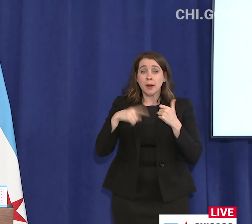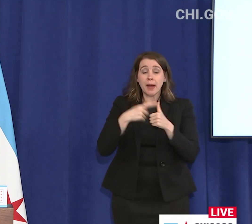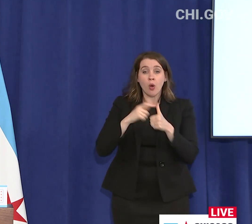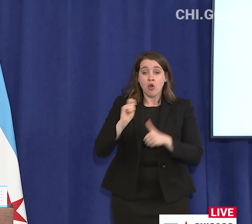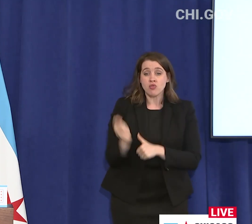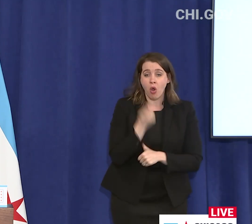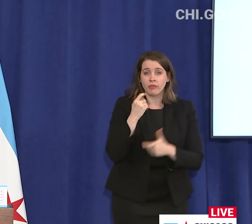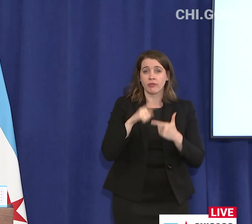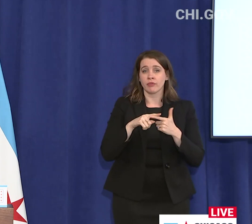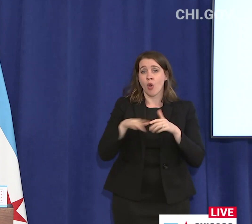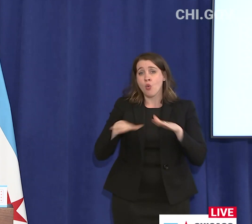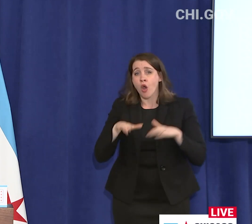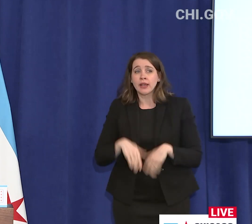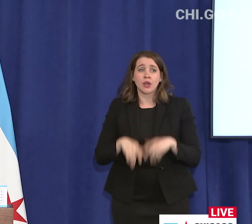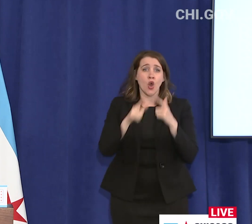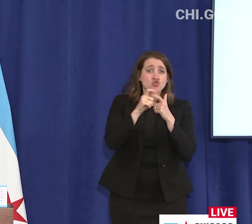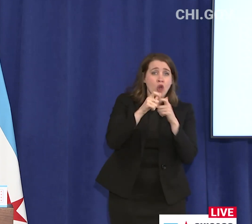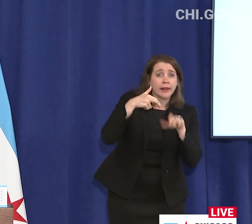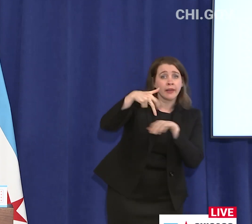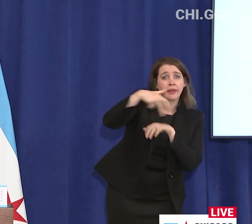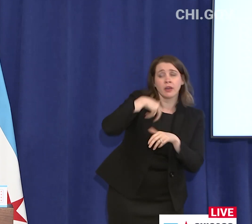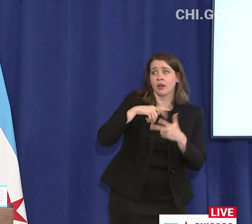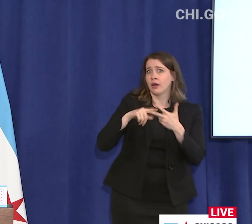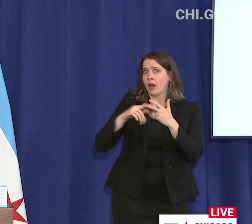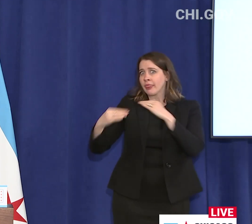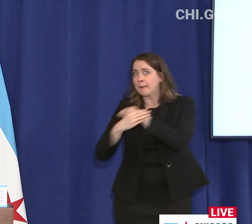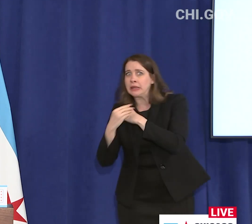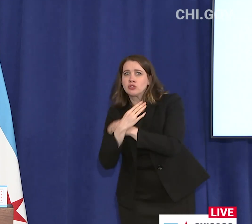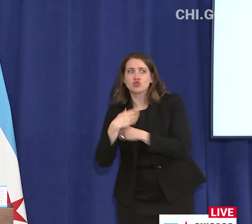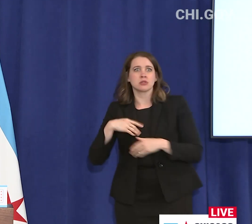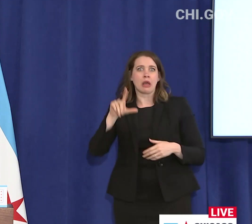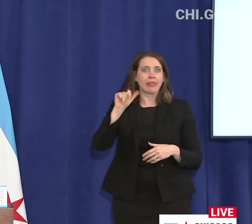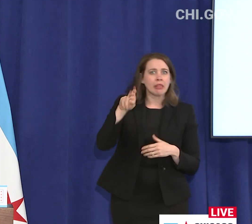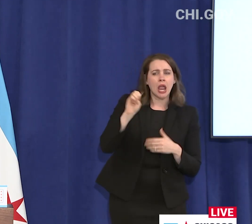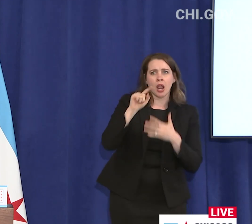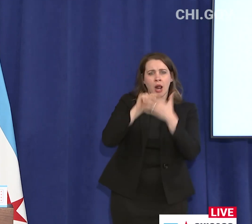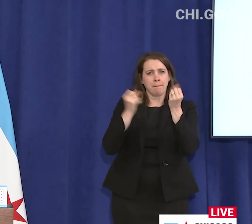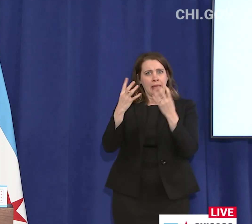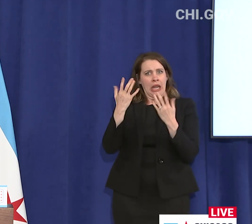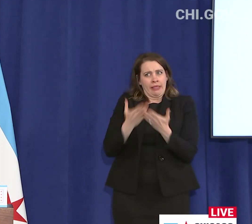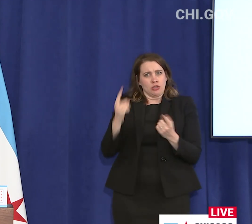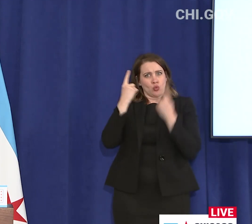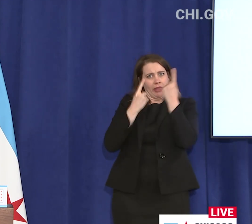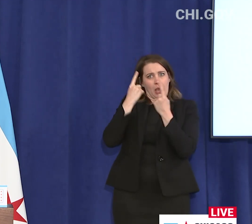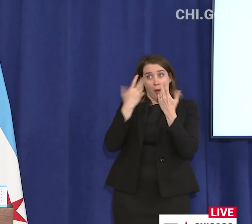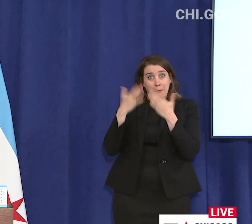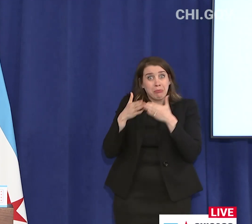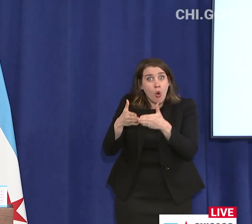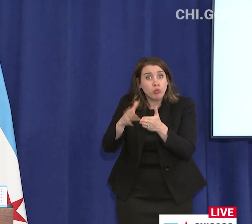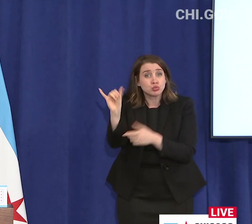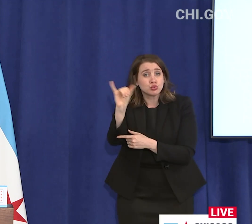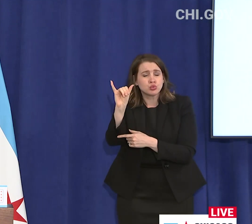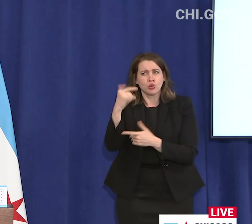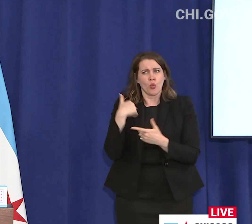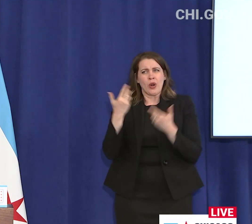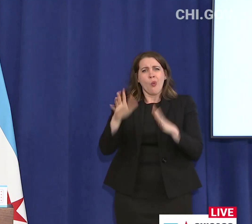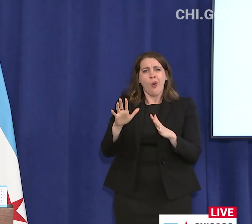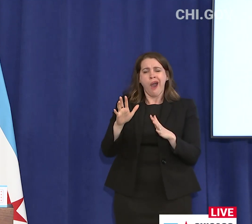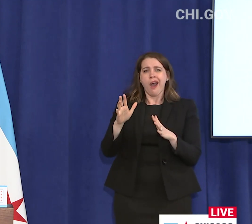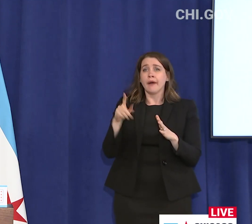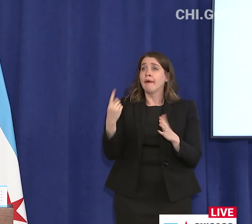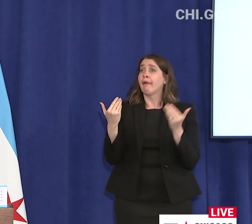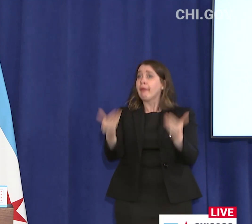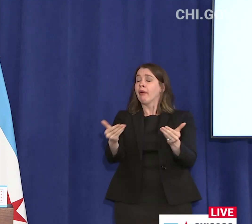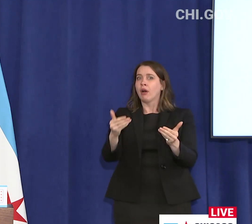So there's a lot that goes into our consideration of how we open this back up, and boating is another part of it. So